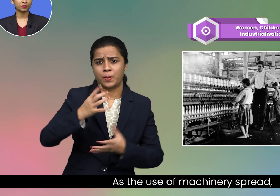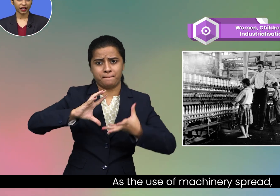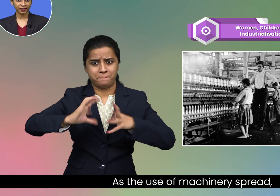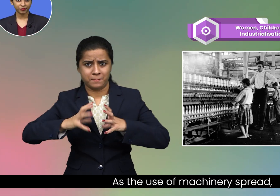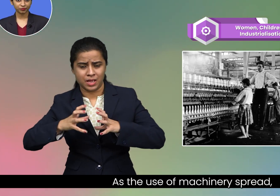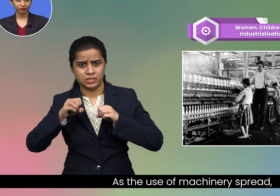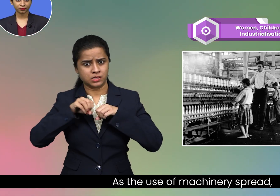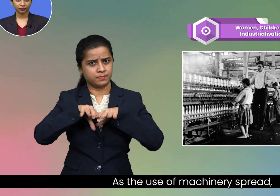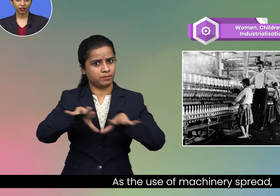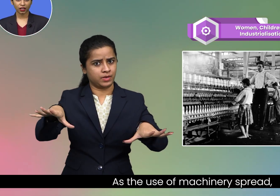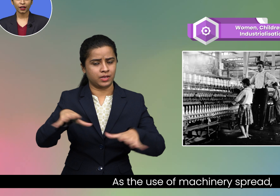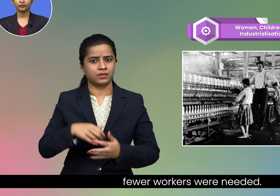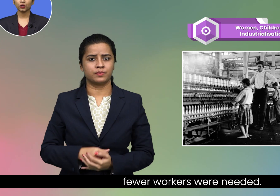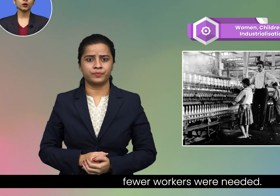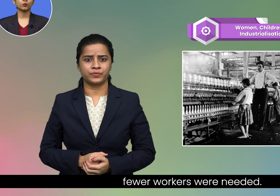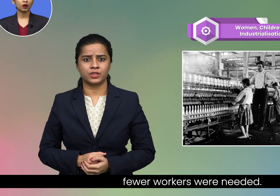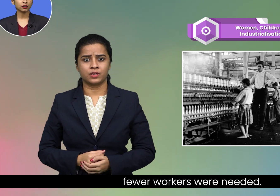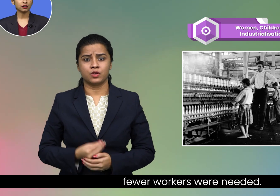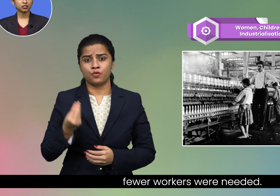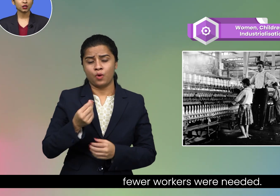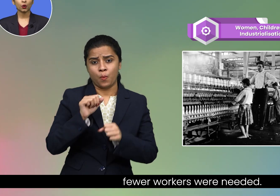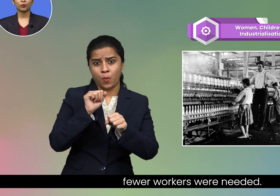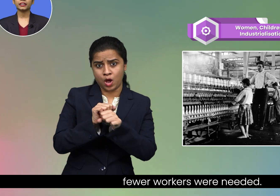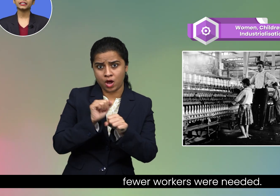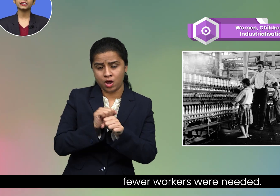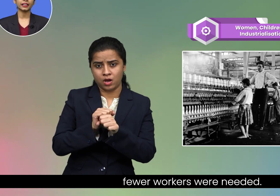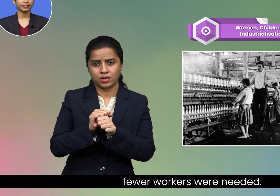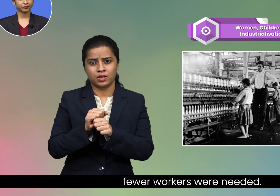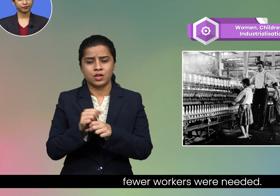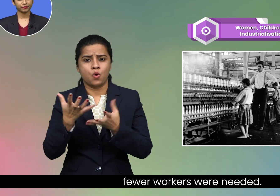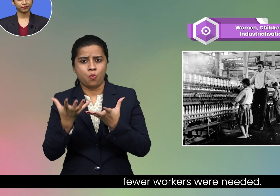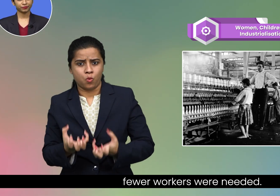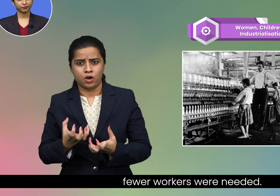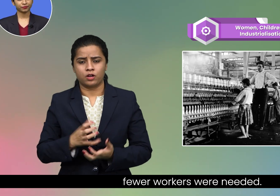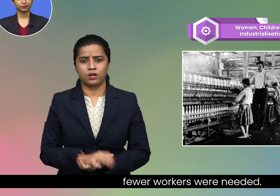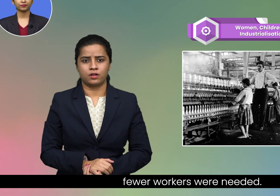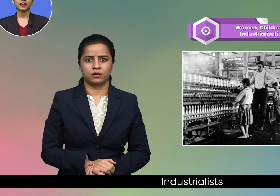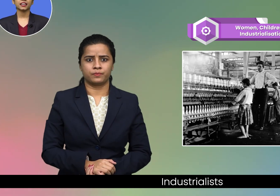machinery spread, fewer workers were needed.